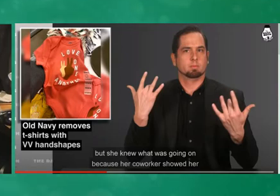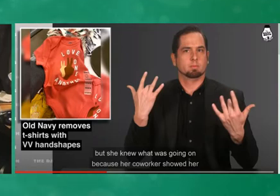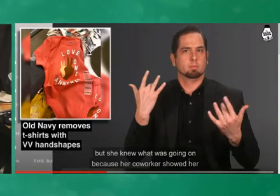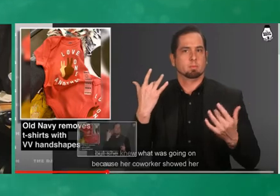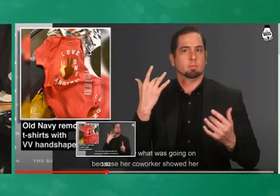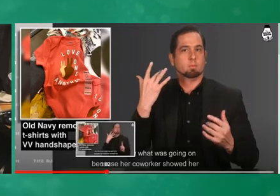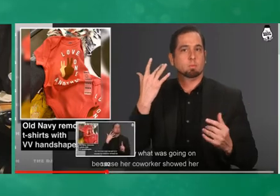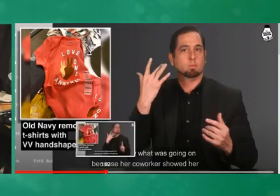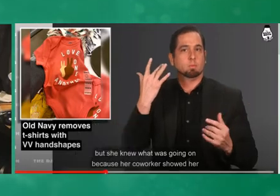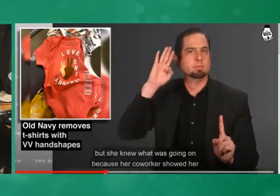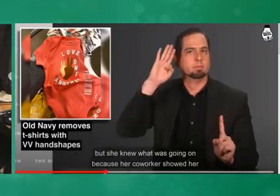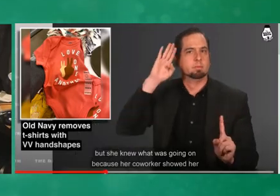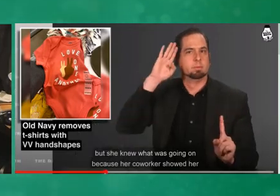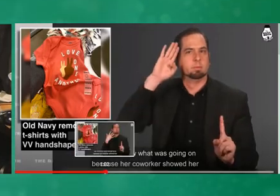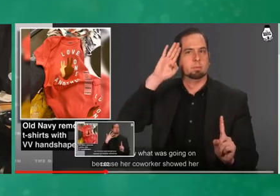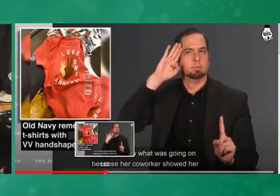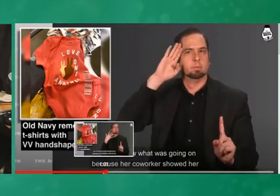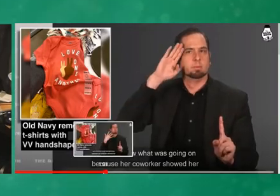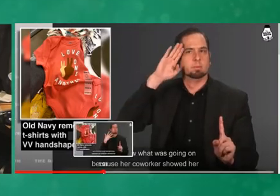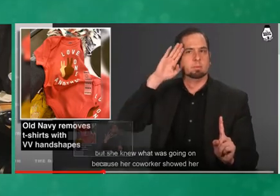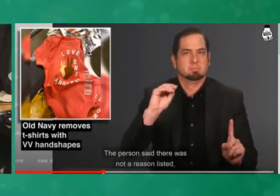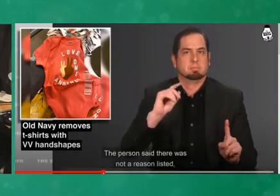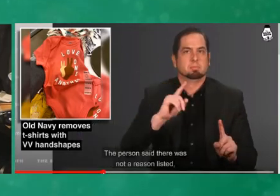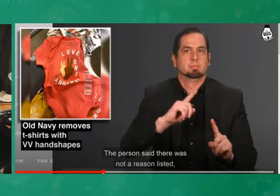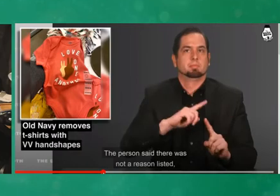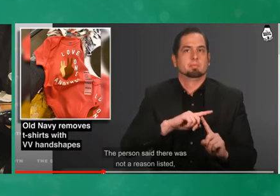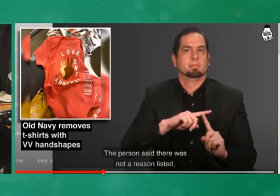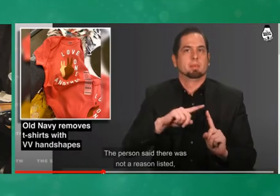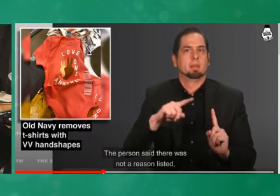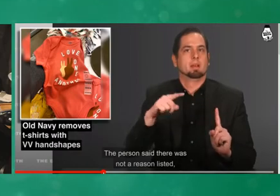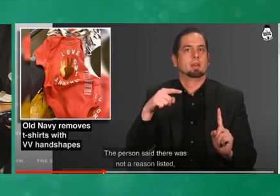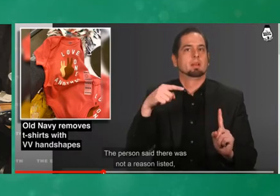that. If it was a she. It is a she. Okay, good.